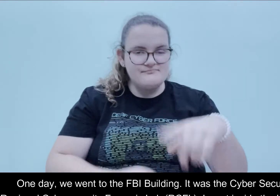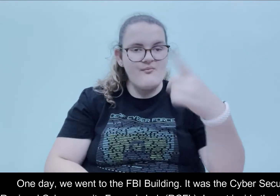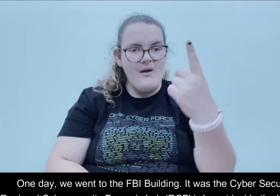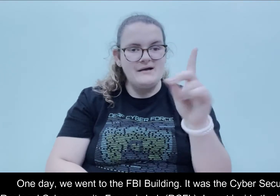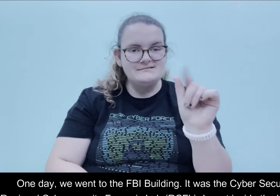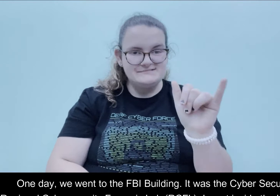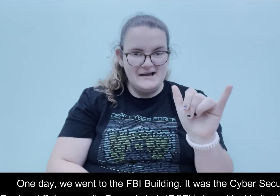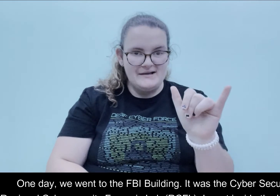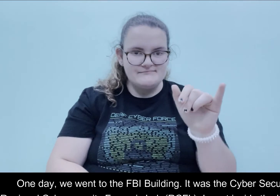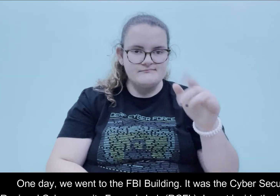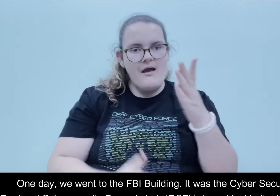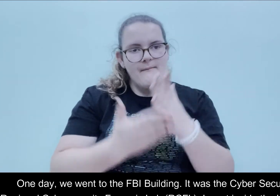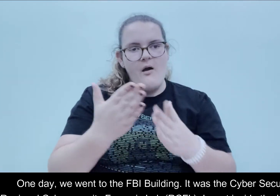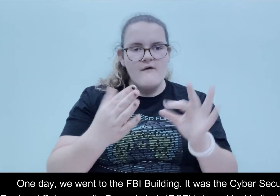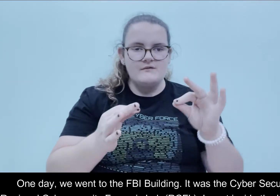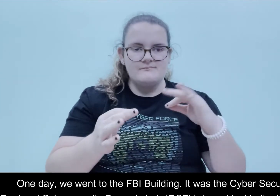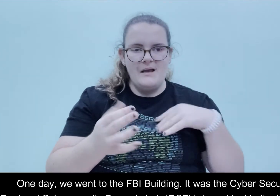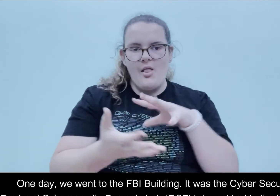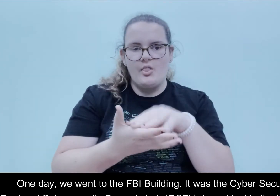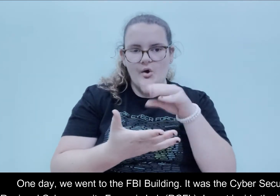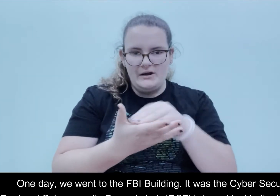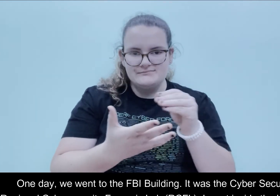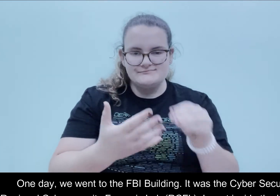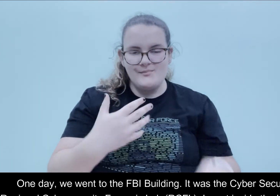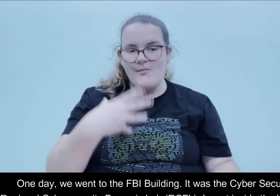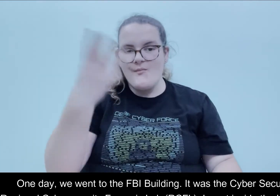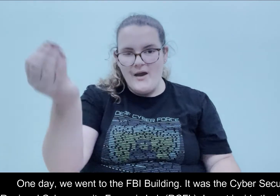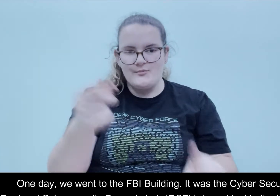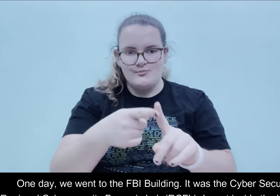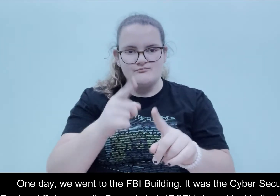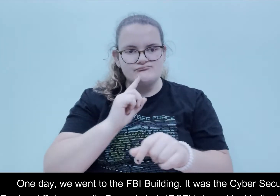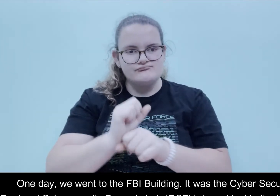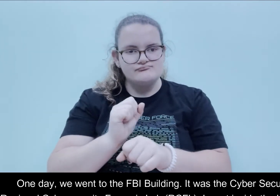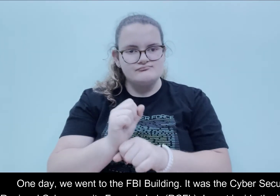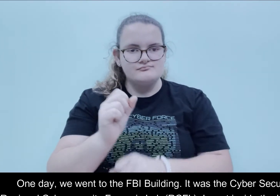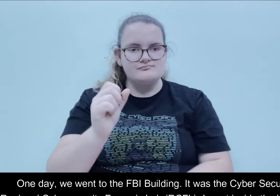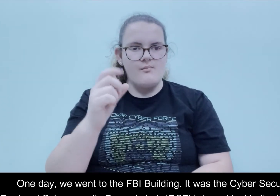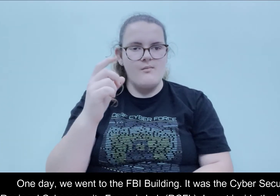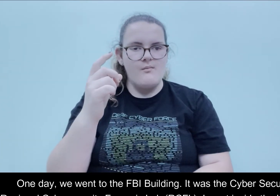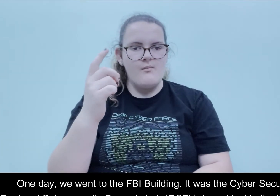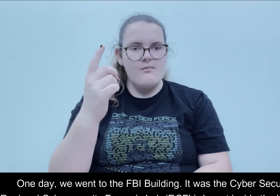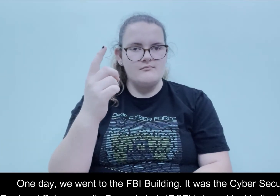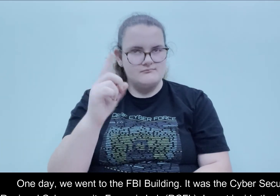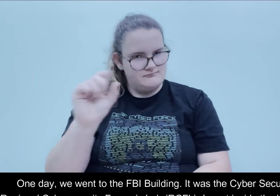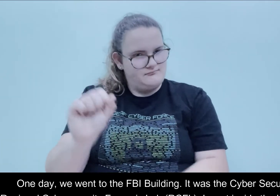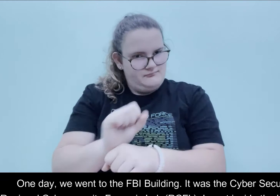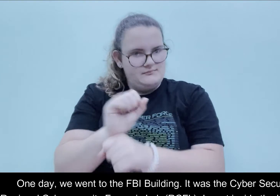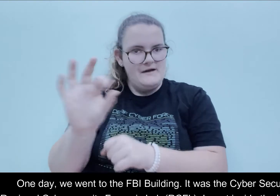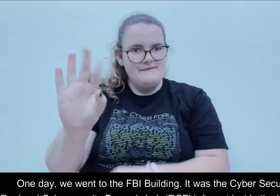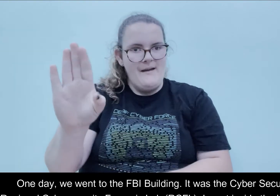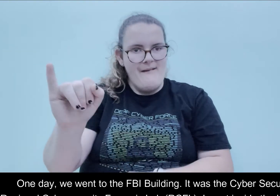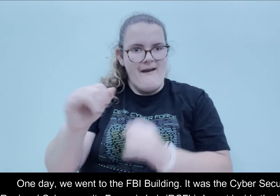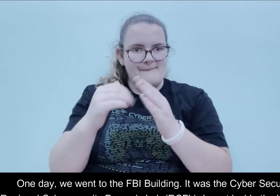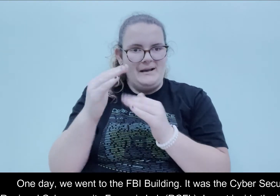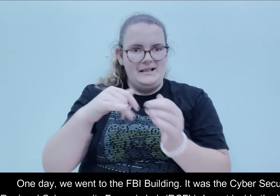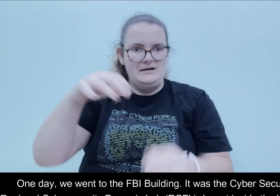So one day, and I forgot to mention, one day, part of our learning experience was we